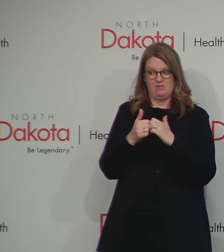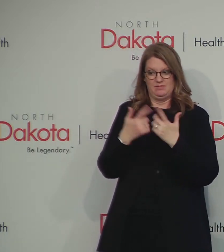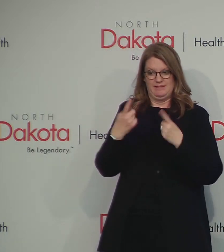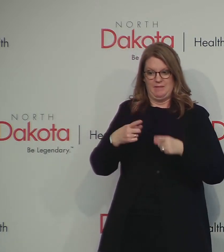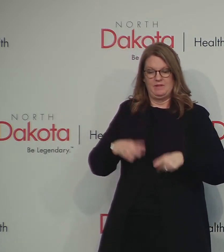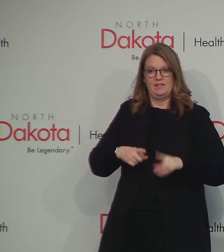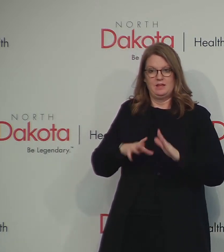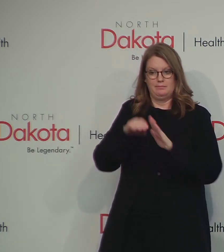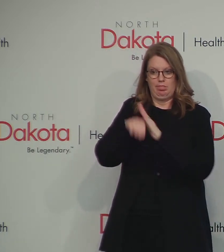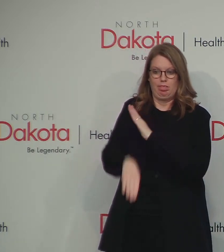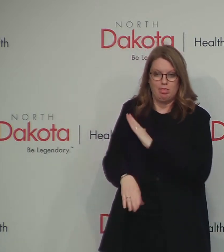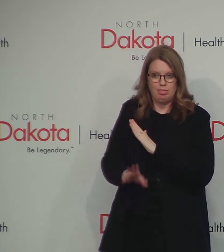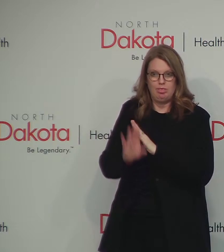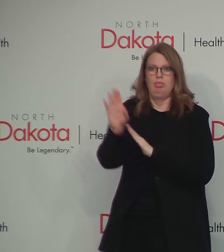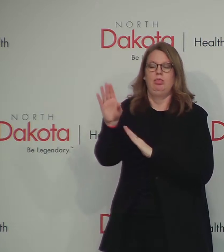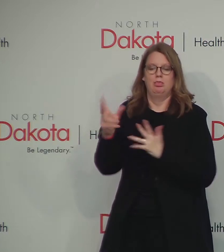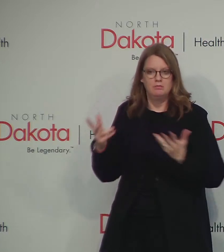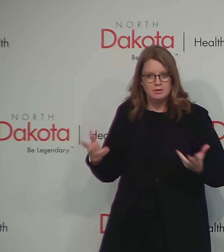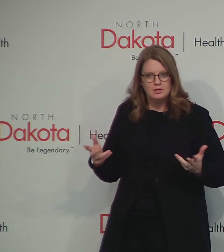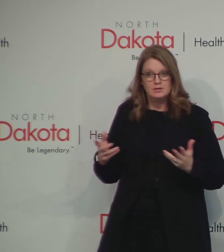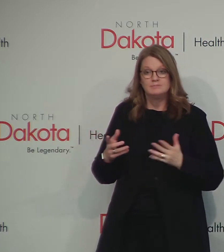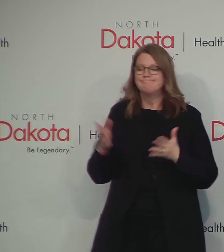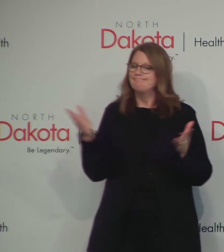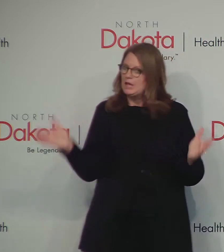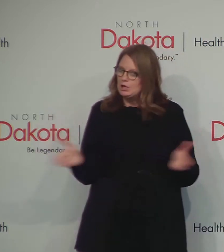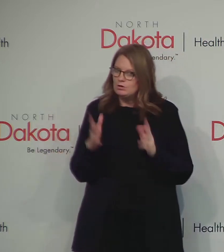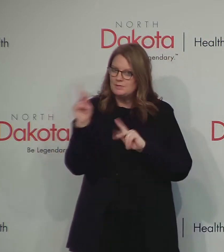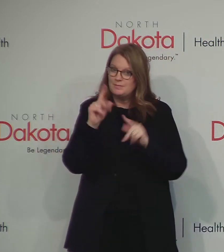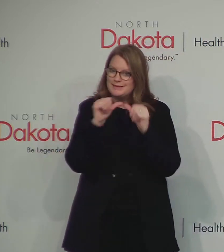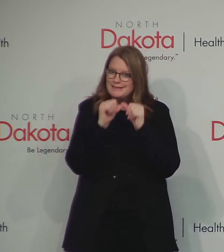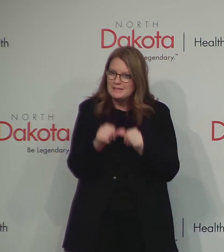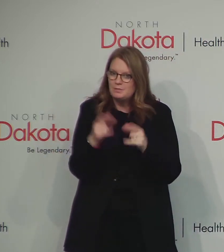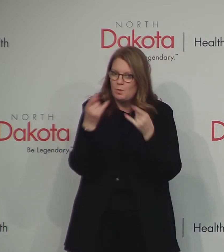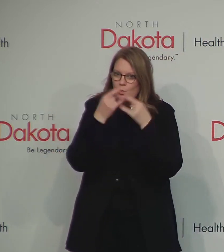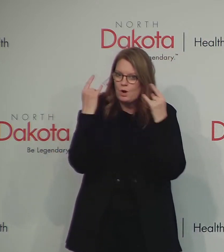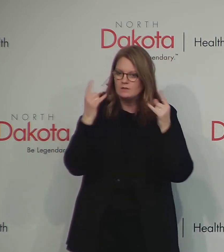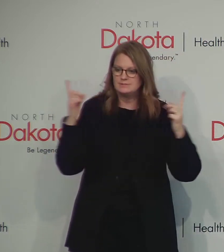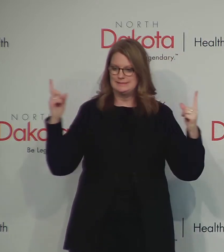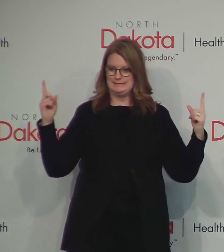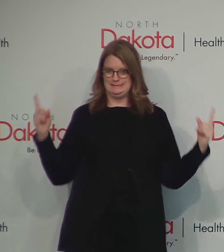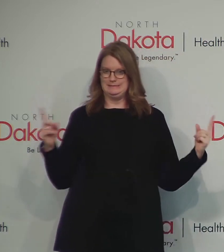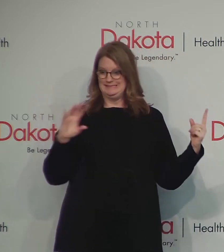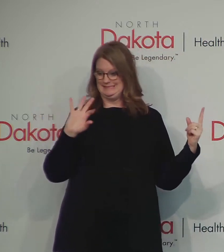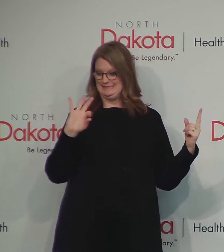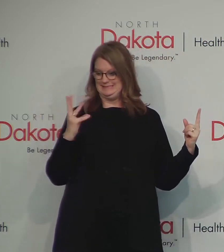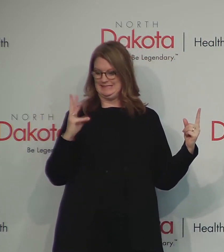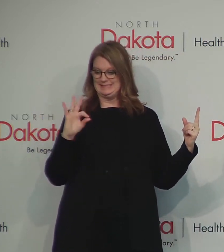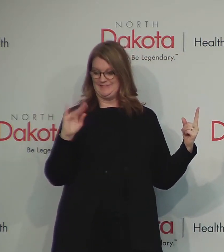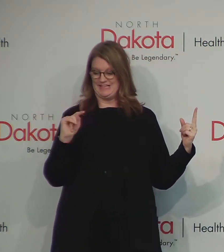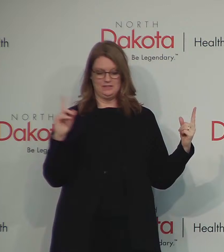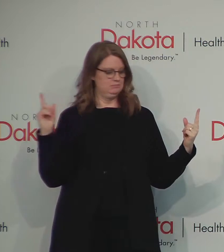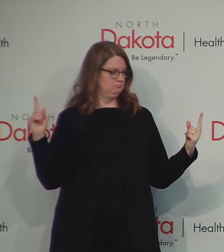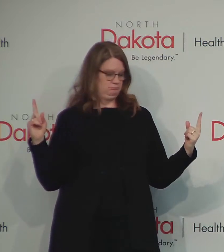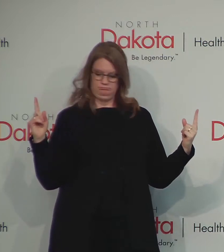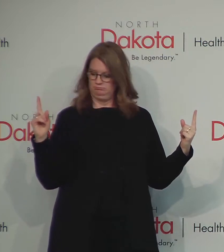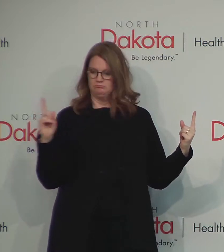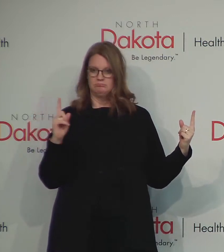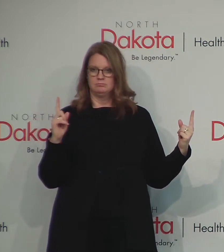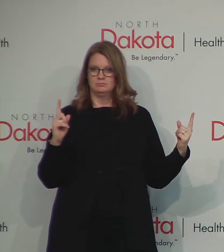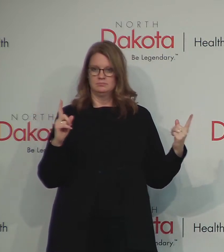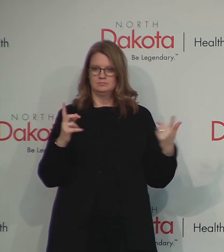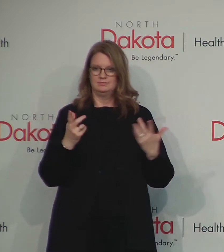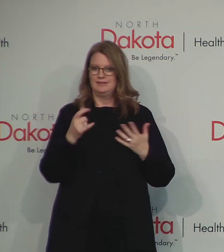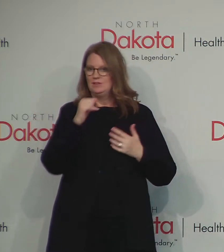hospitalization. She urged people to continue to wear masks, stay 6 feet apart with people they don't live with, avoid